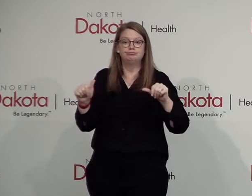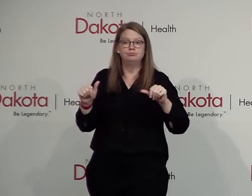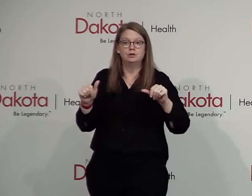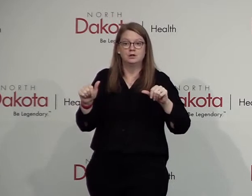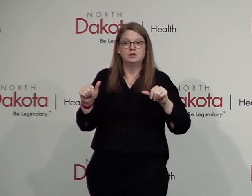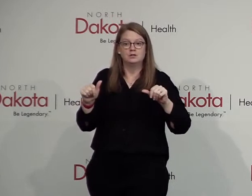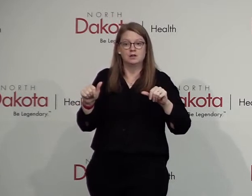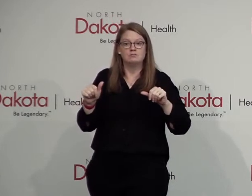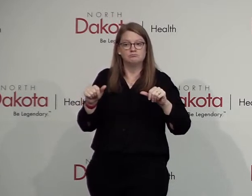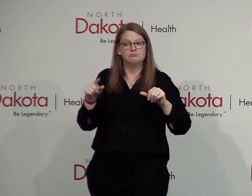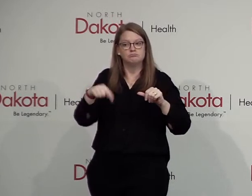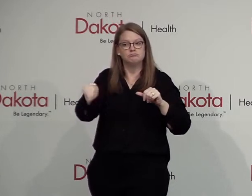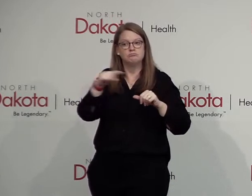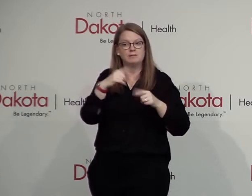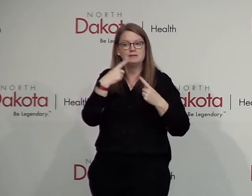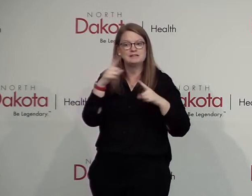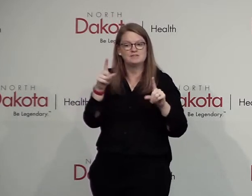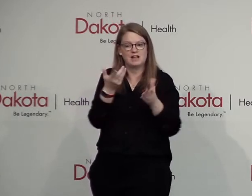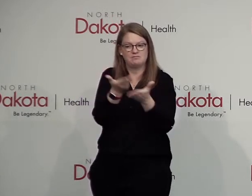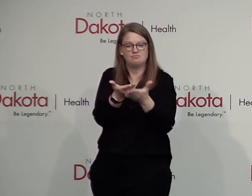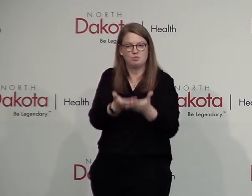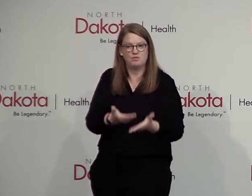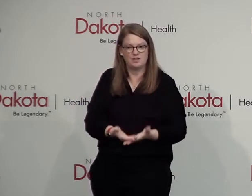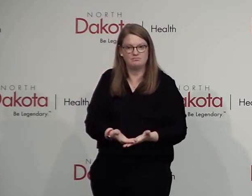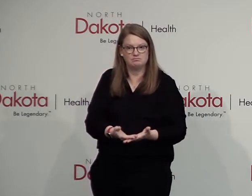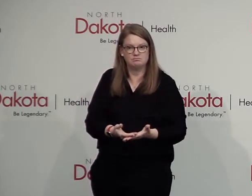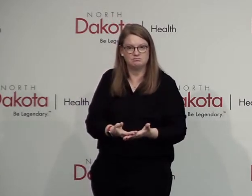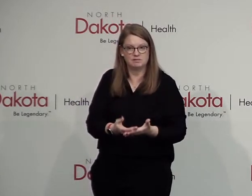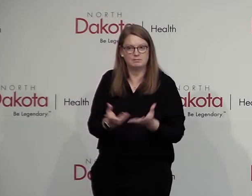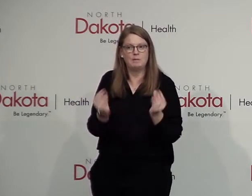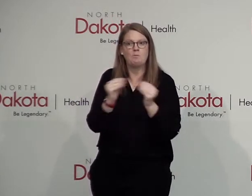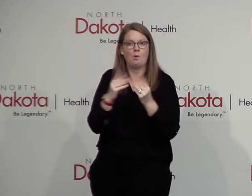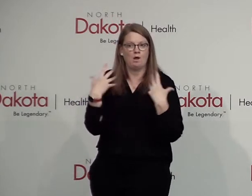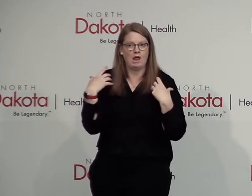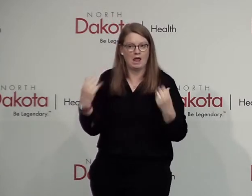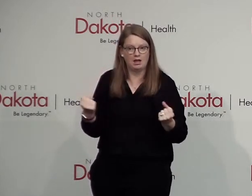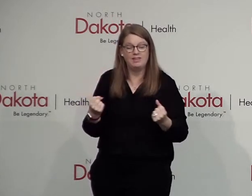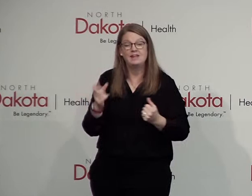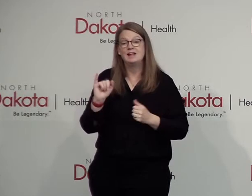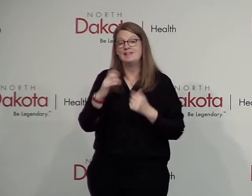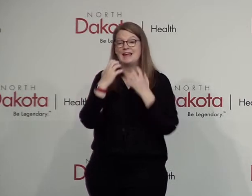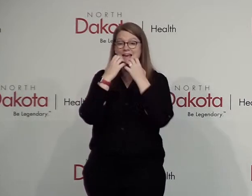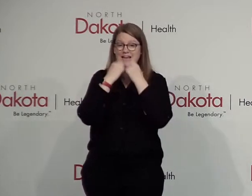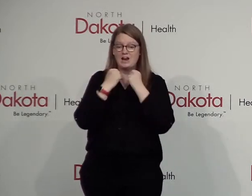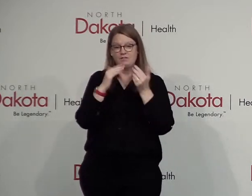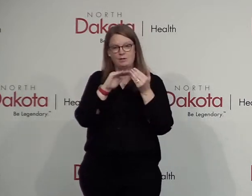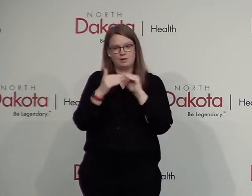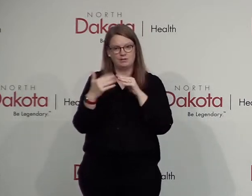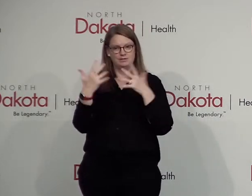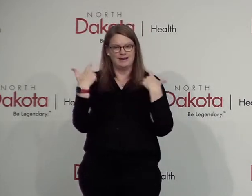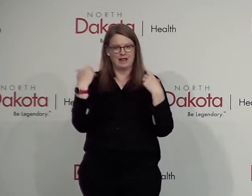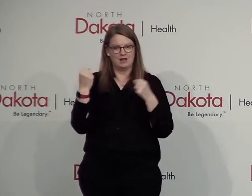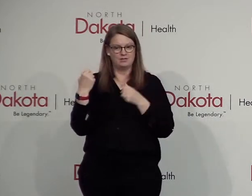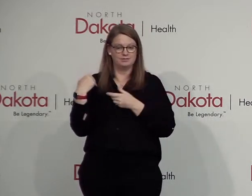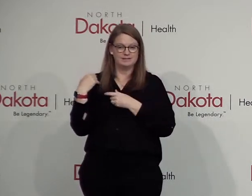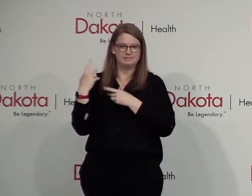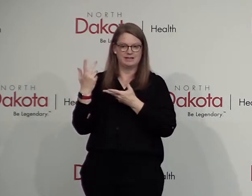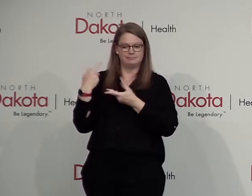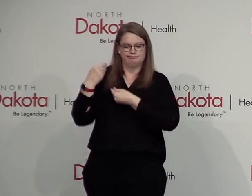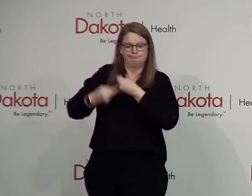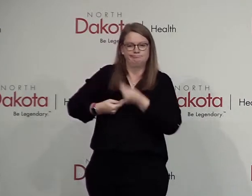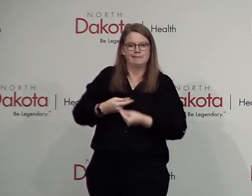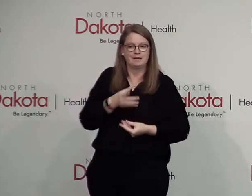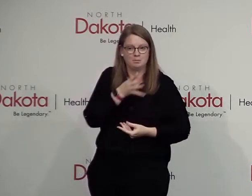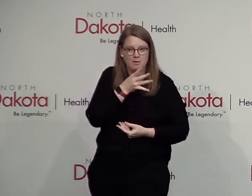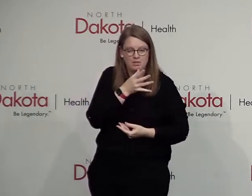other communities. And the data certainly proved that. That care about community health was passed on to my mother. Many people might still